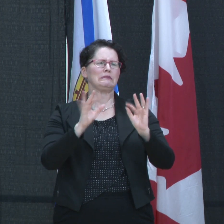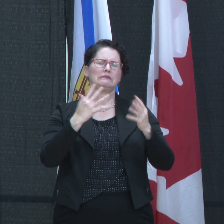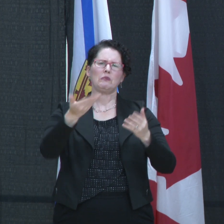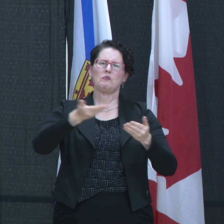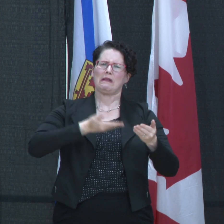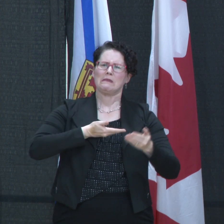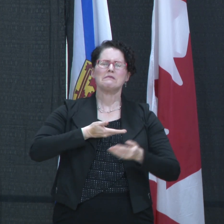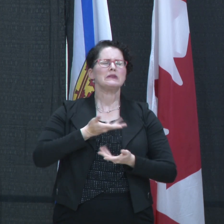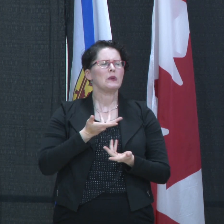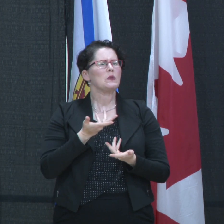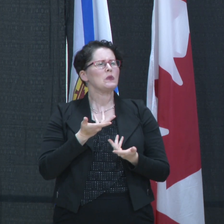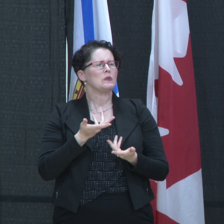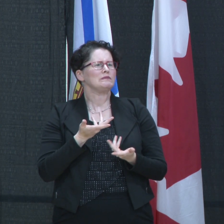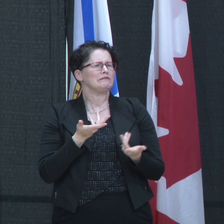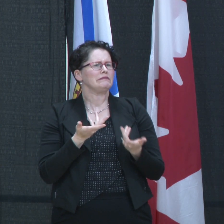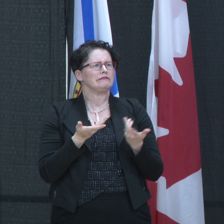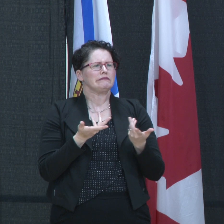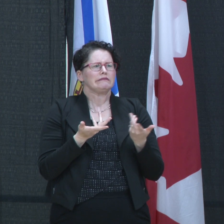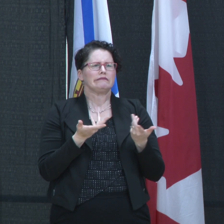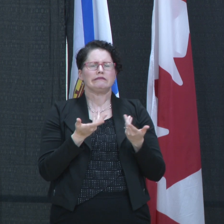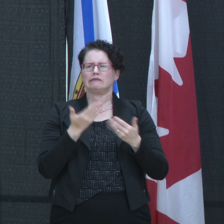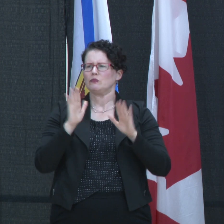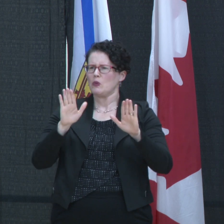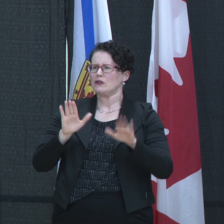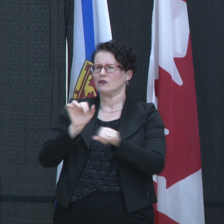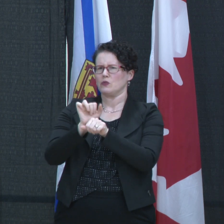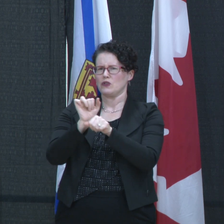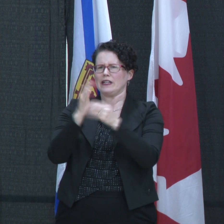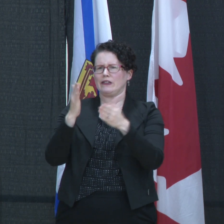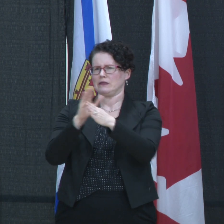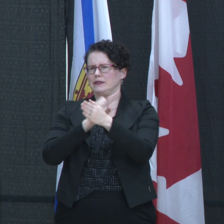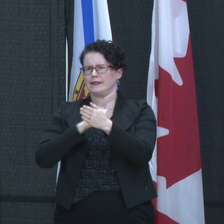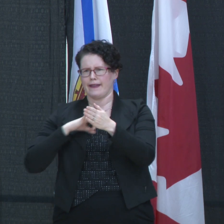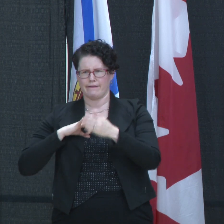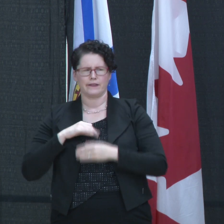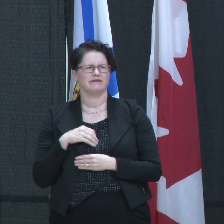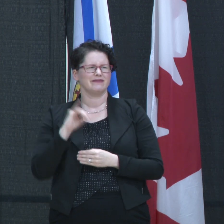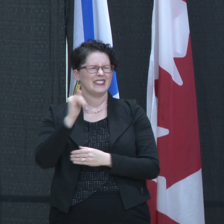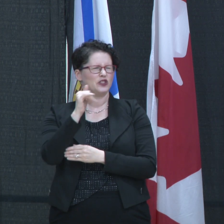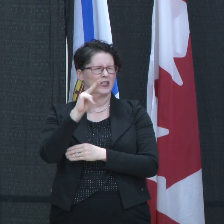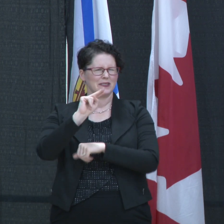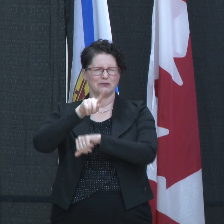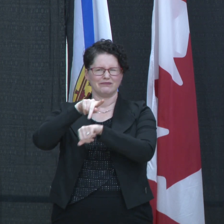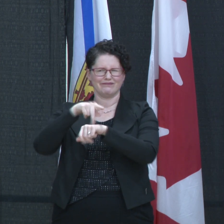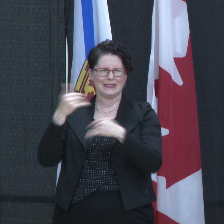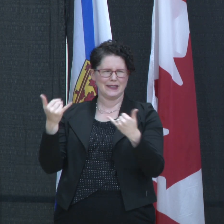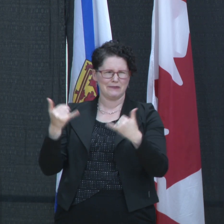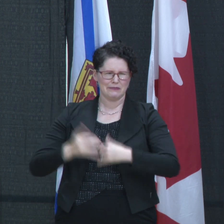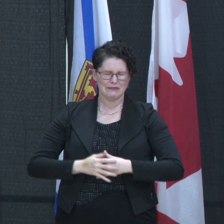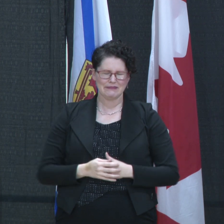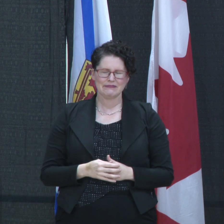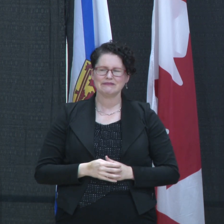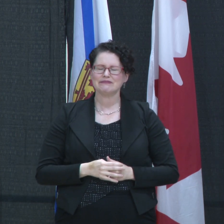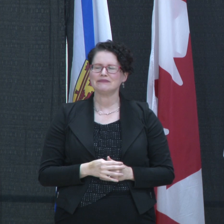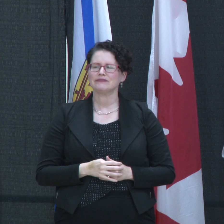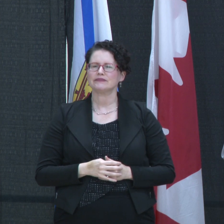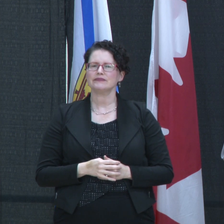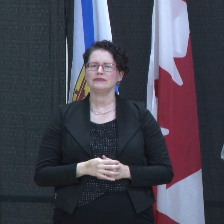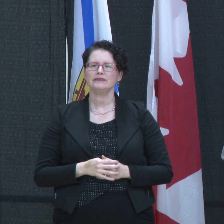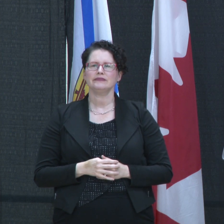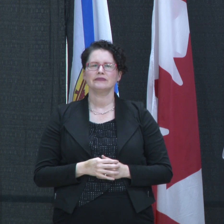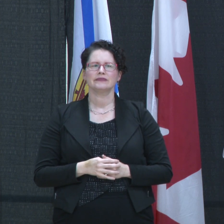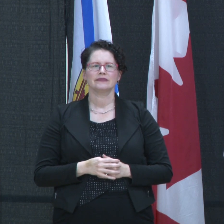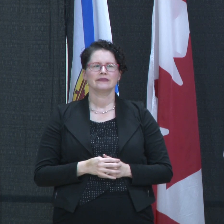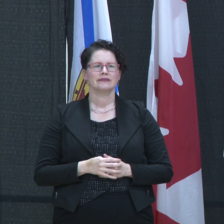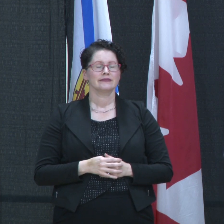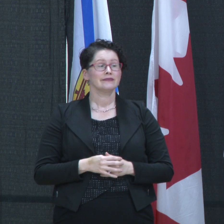Jason, to you and your staff, great work. Now, I mentioned it's an honor to be on this stage. In fact, as president, I get to do a